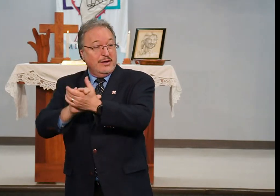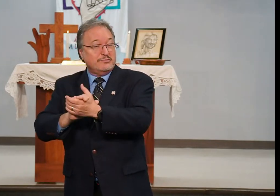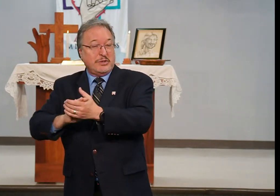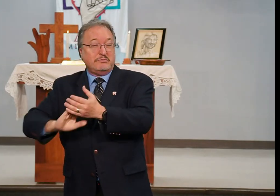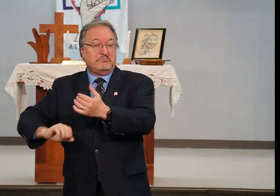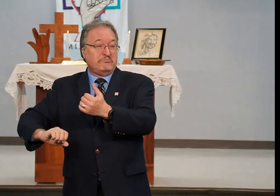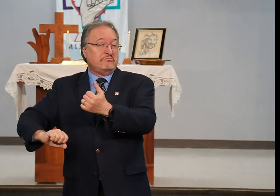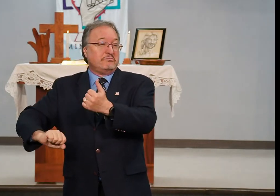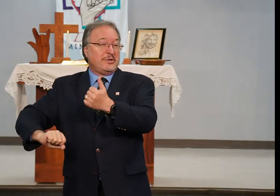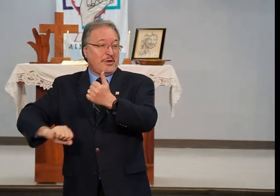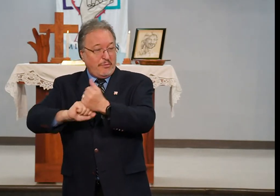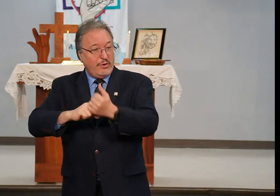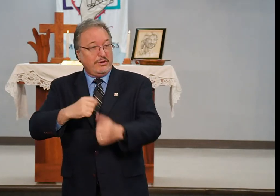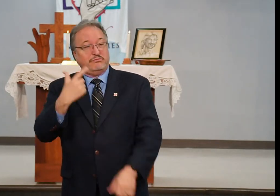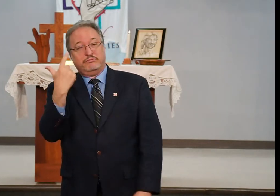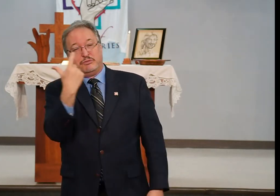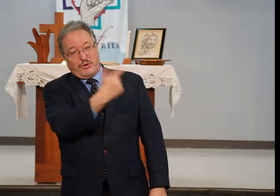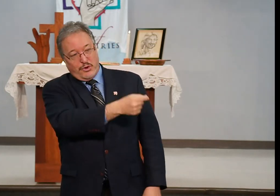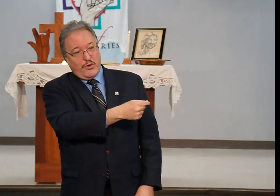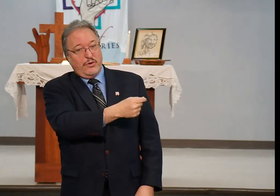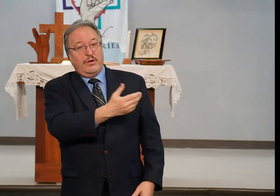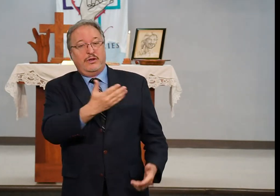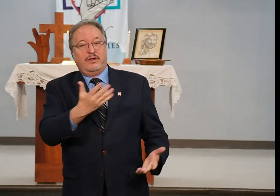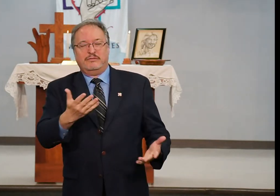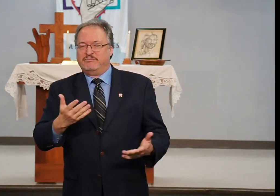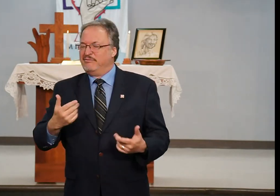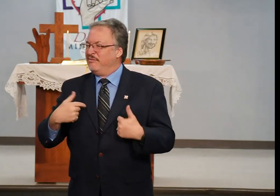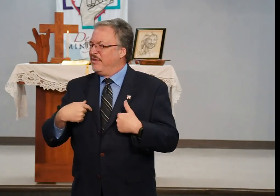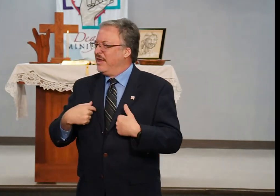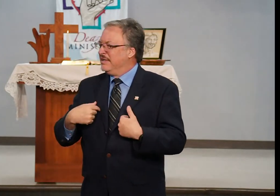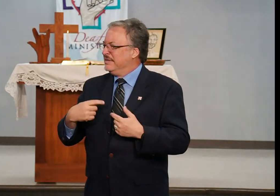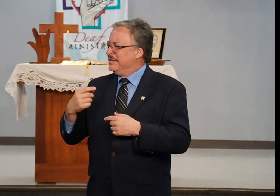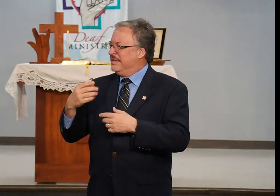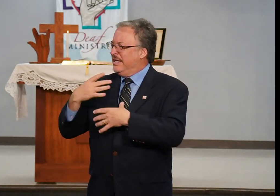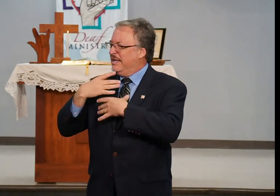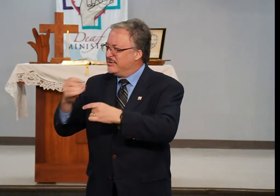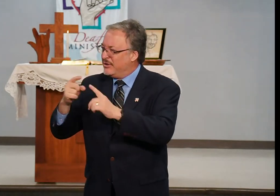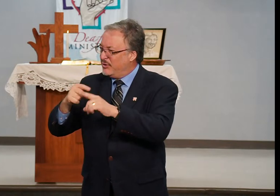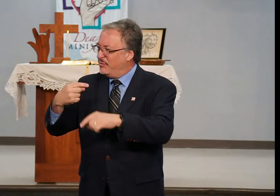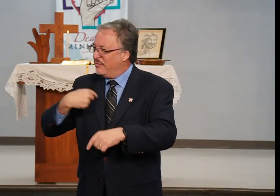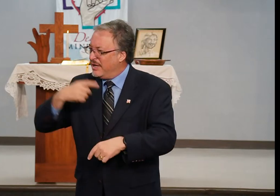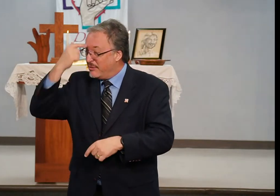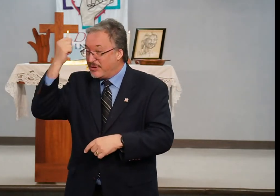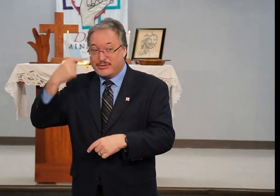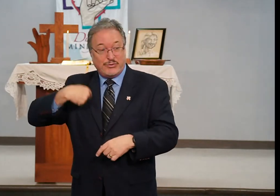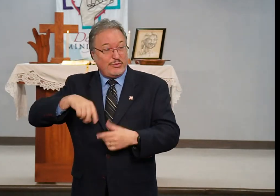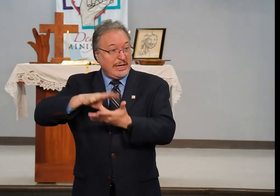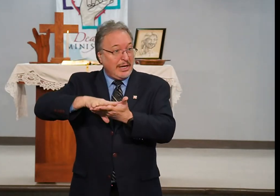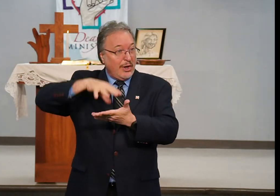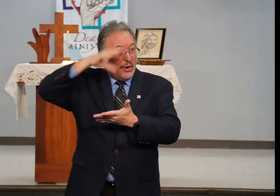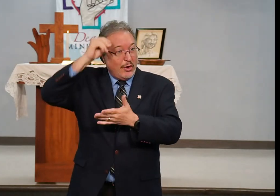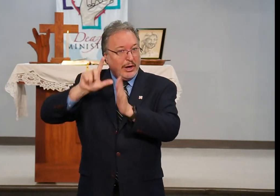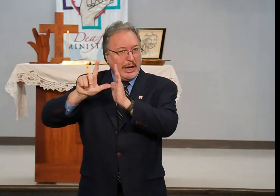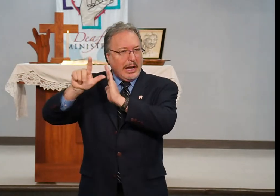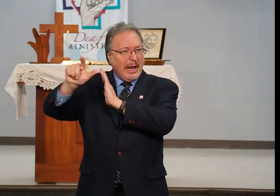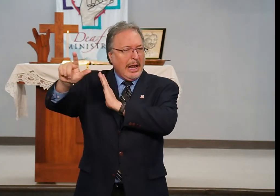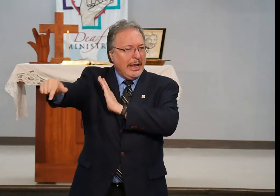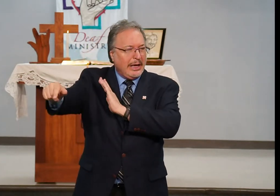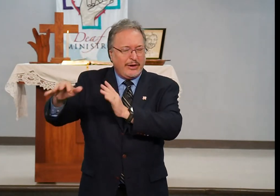gone and actually was very supportive of her traveling, which I find very interesting. And